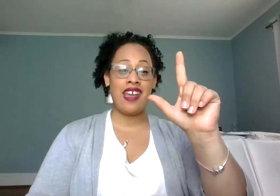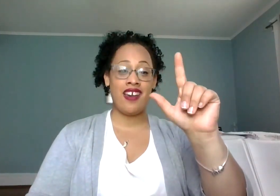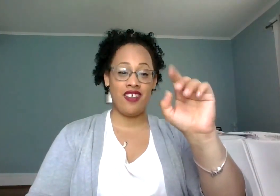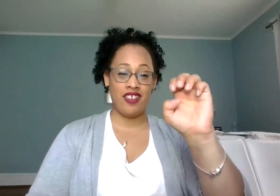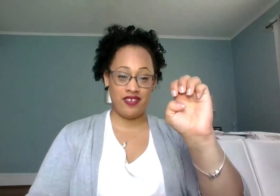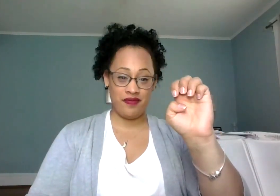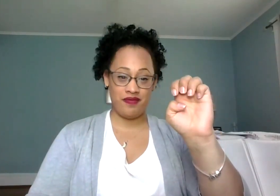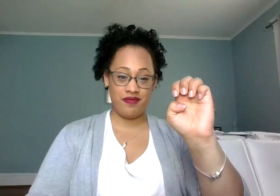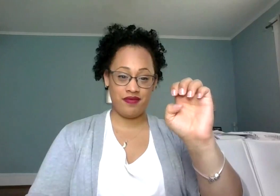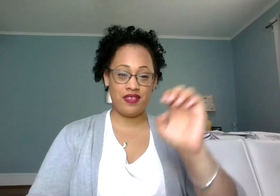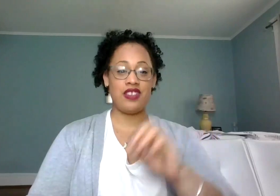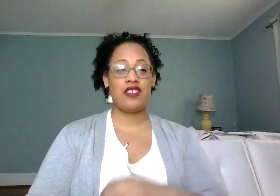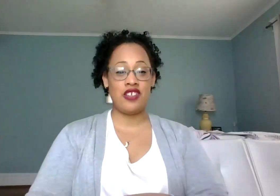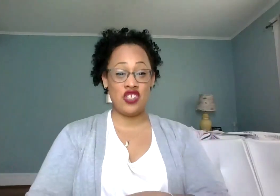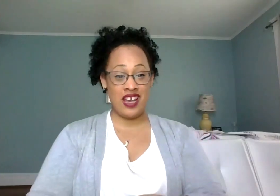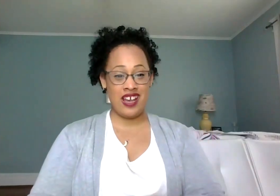tail. Good job.